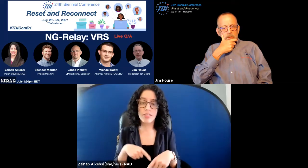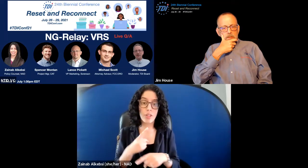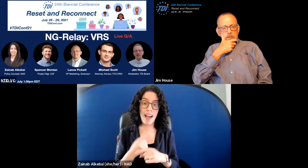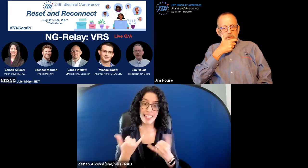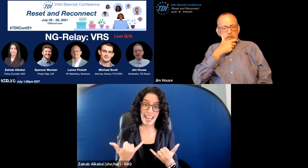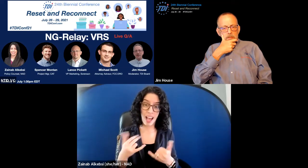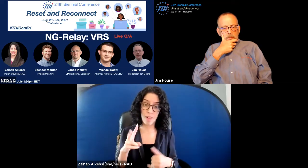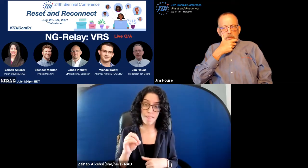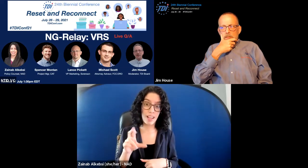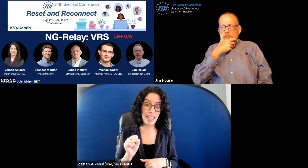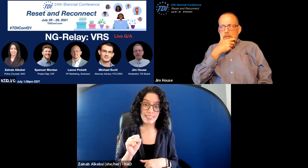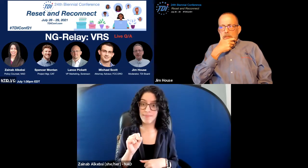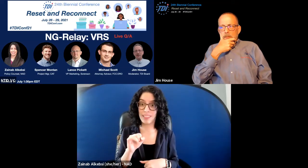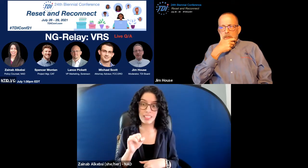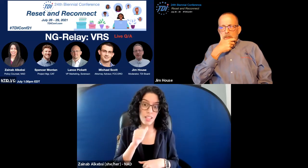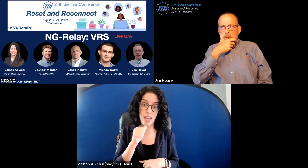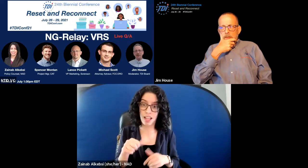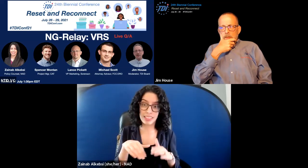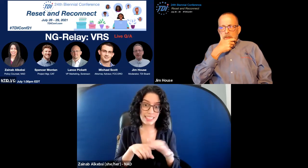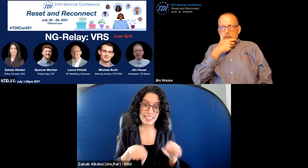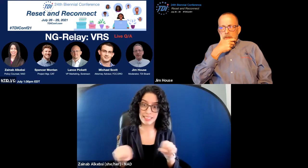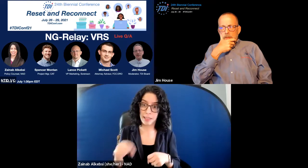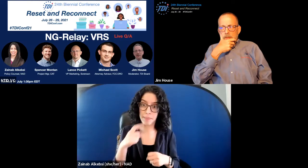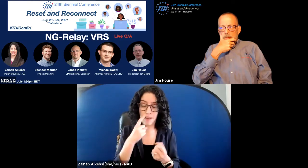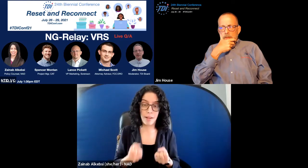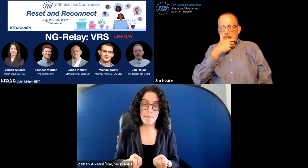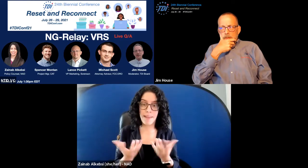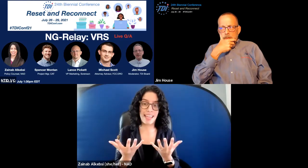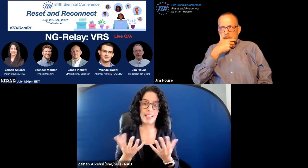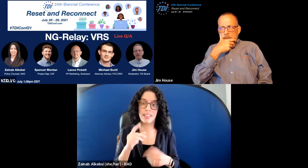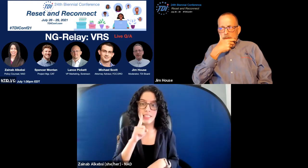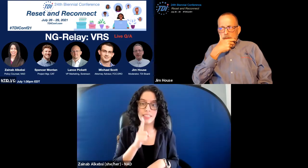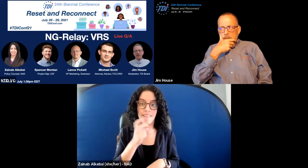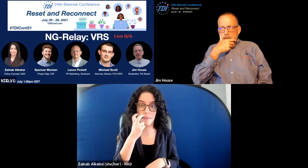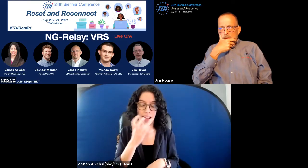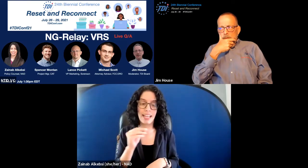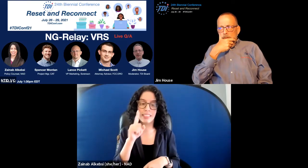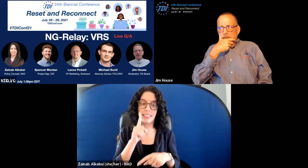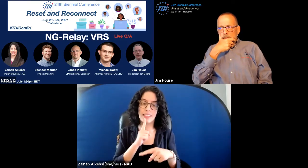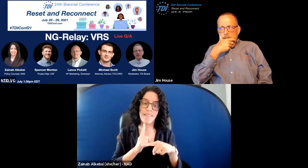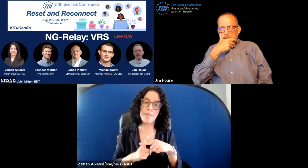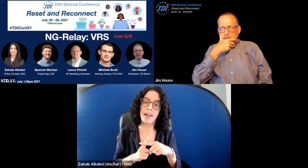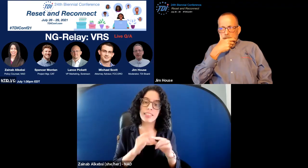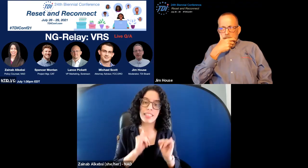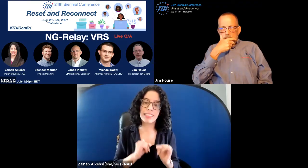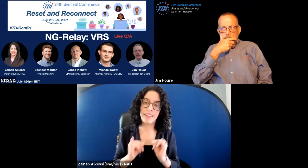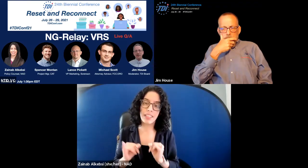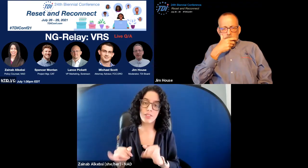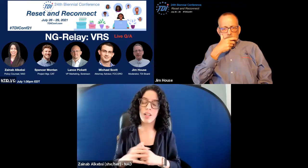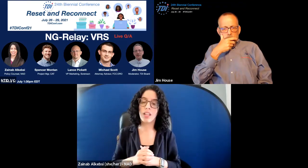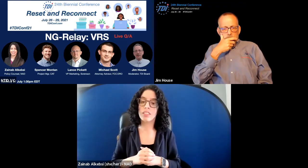blind and deaf with additional disabilities. And right now, VRS is not really accessible for many deaf, blind, and